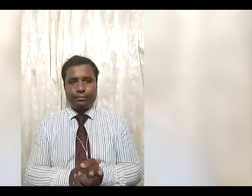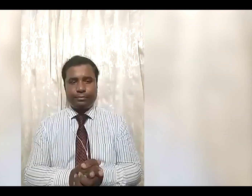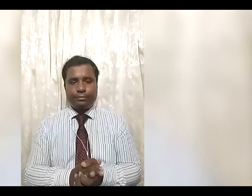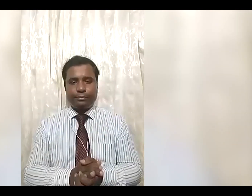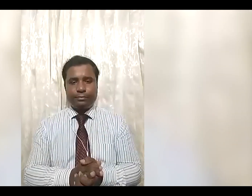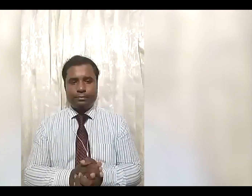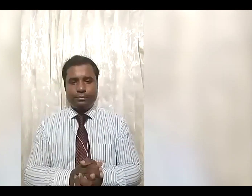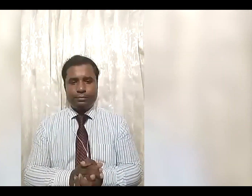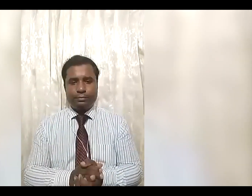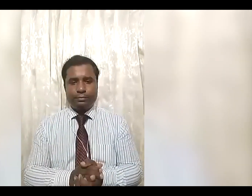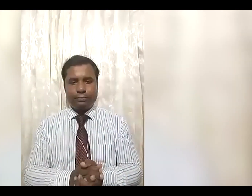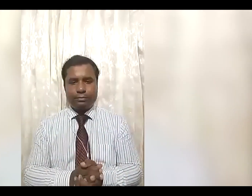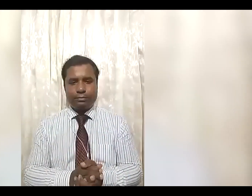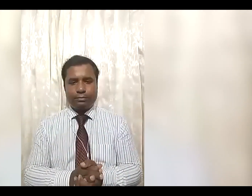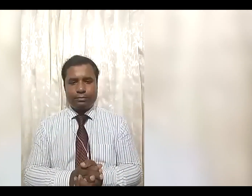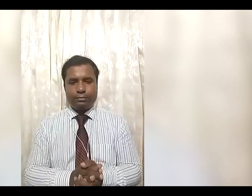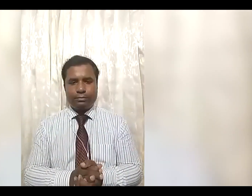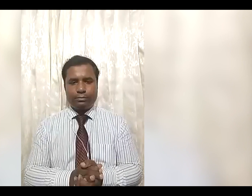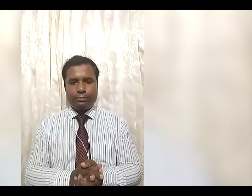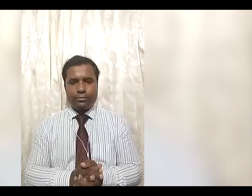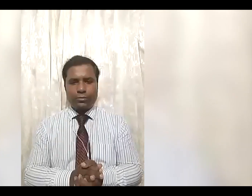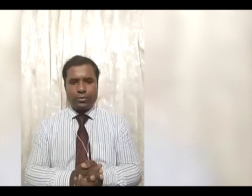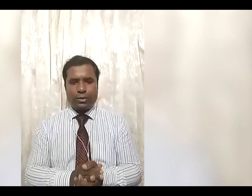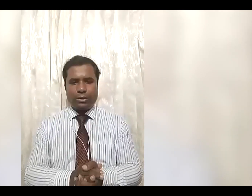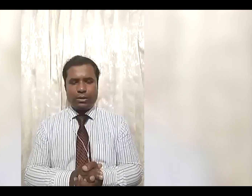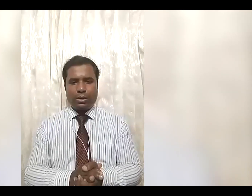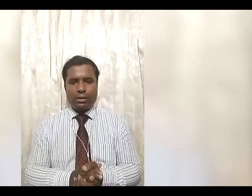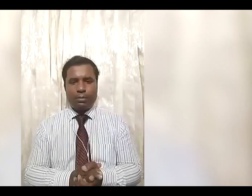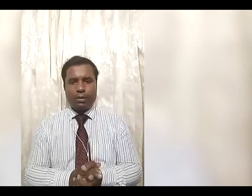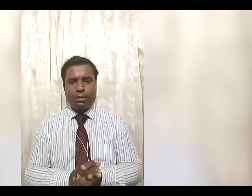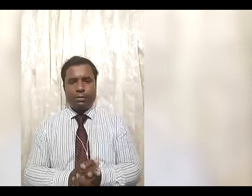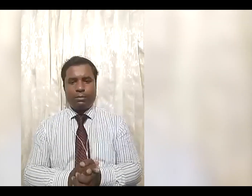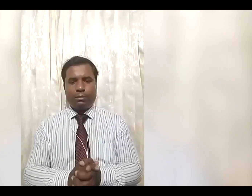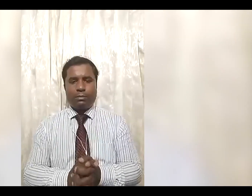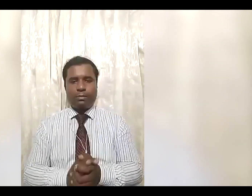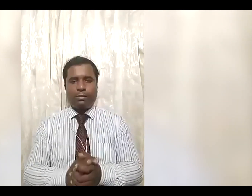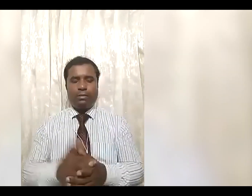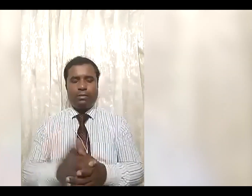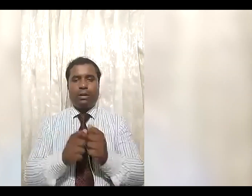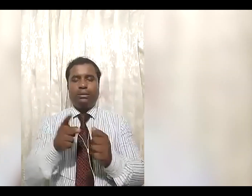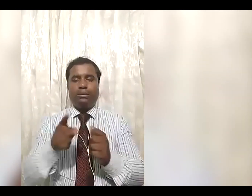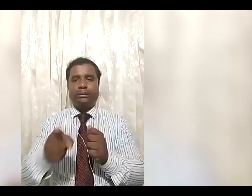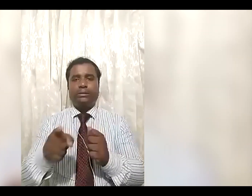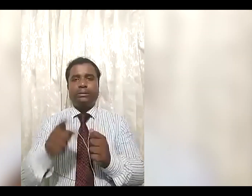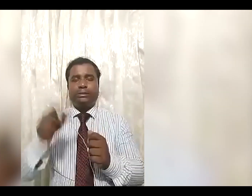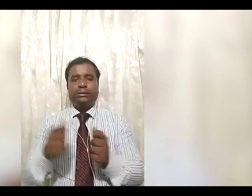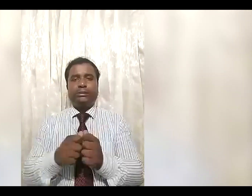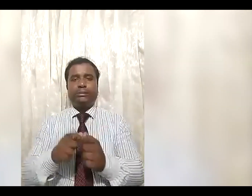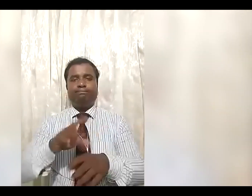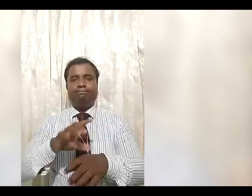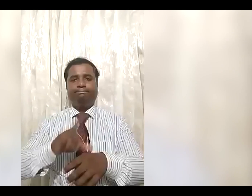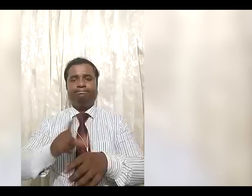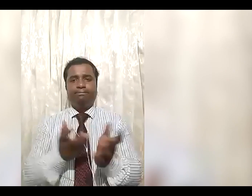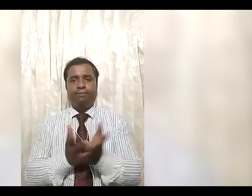what methods can make voting more accessible for persons with disabilities during pandemic? It's a very good